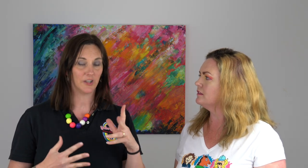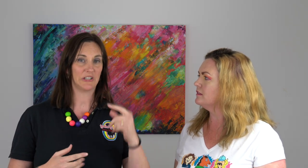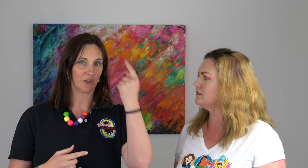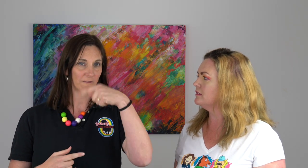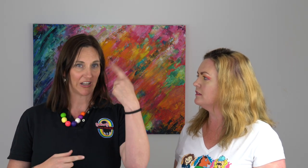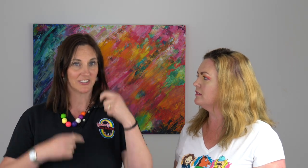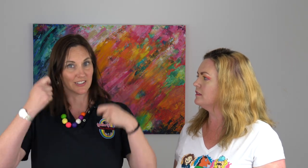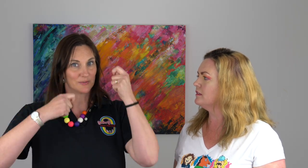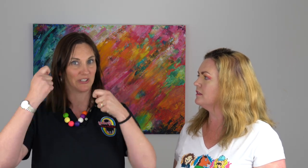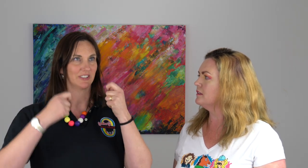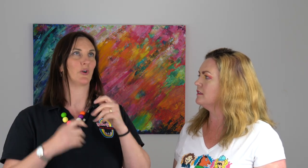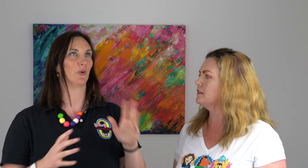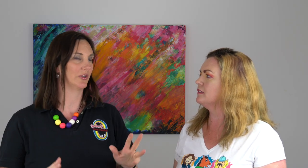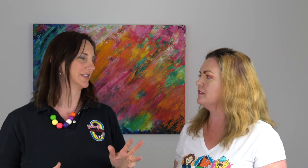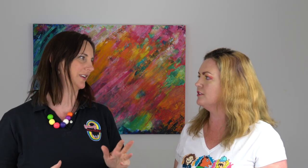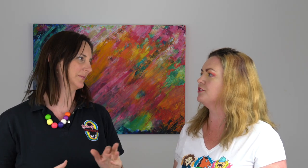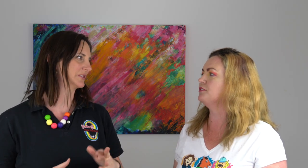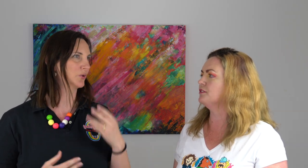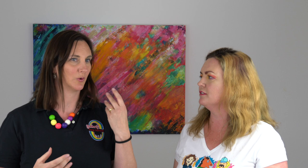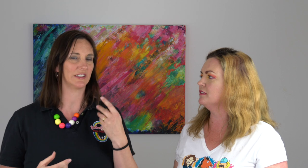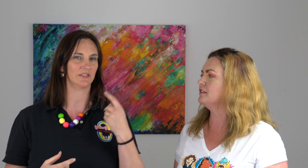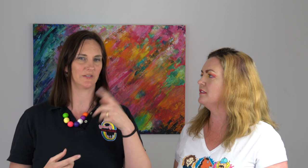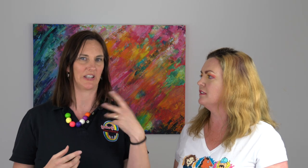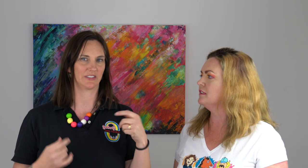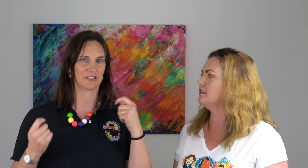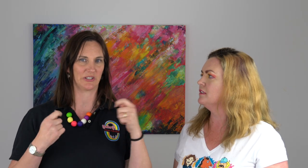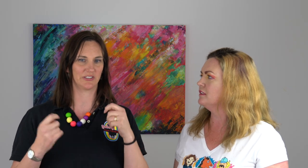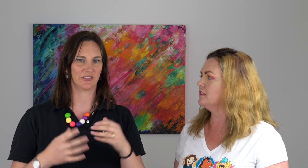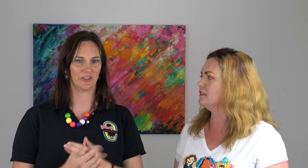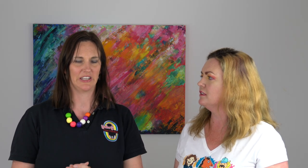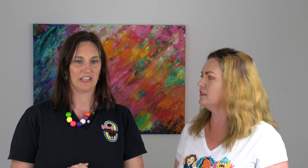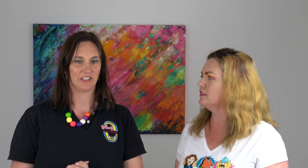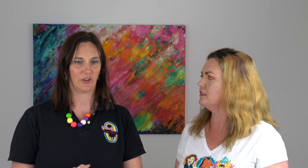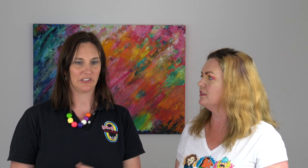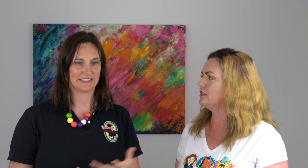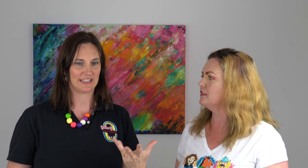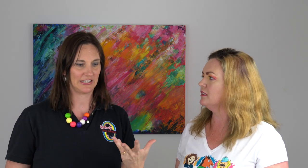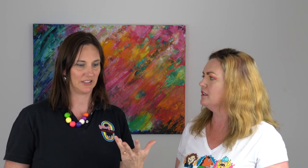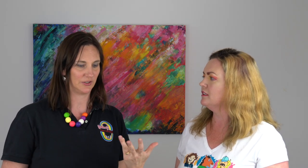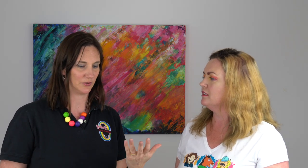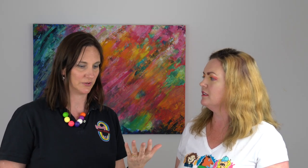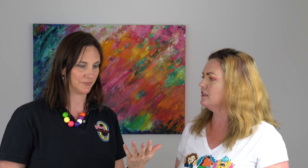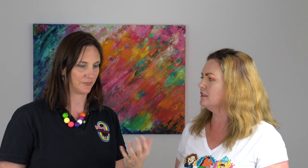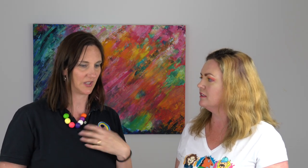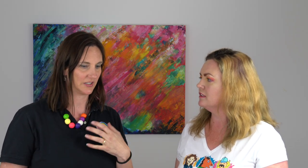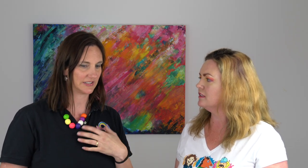were very much on facial expression all the time. Sure. It's always on facial expression. So you know, you can say that you're